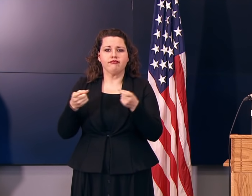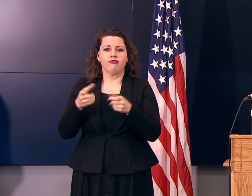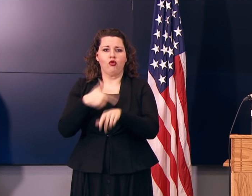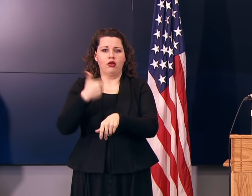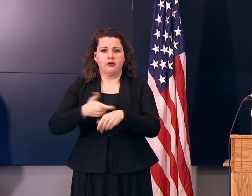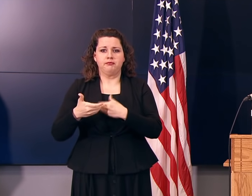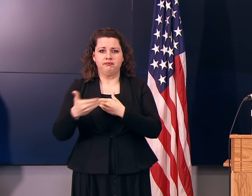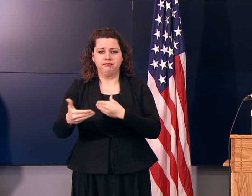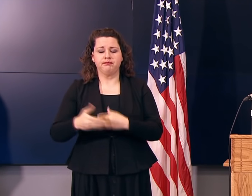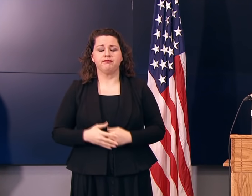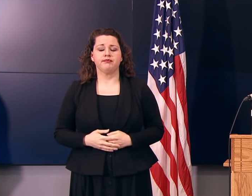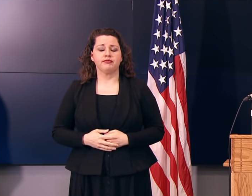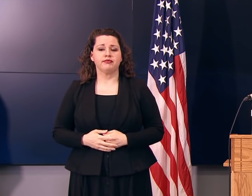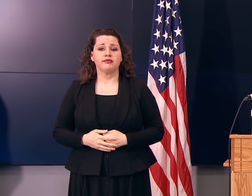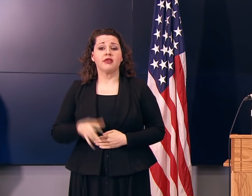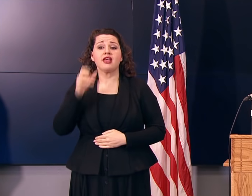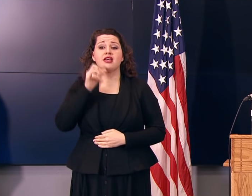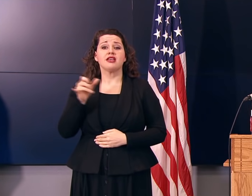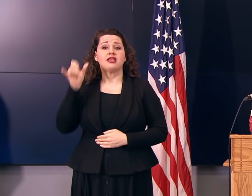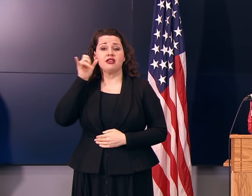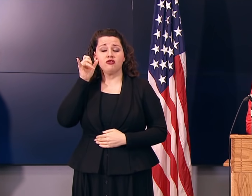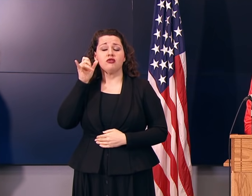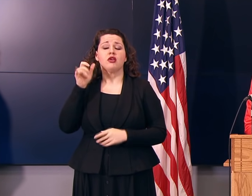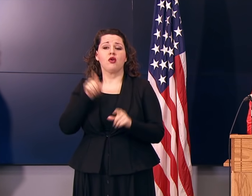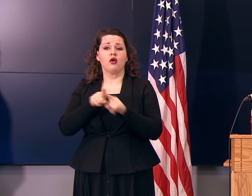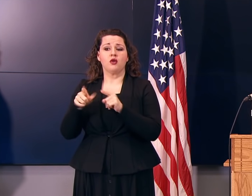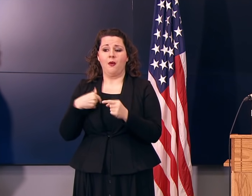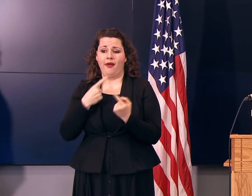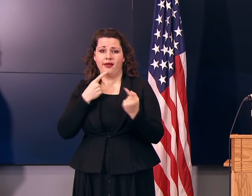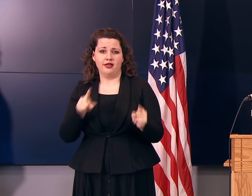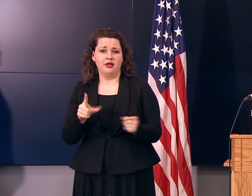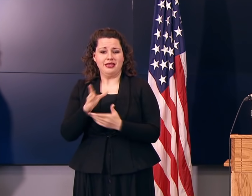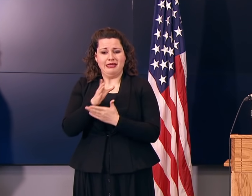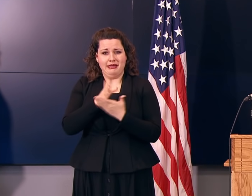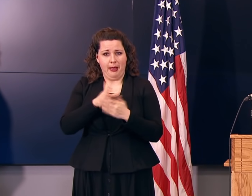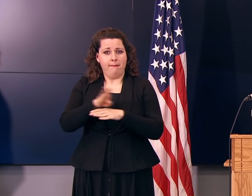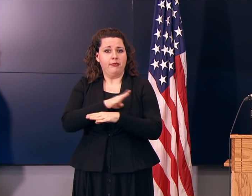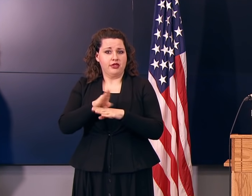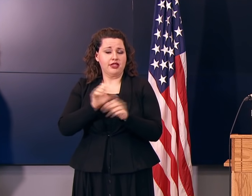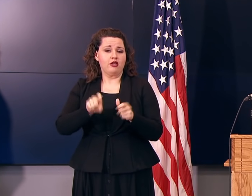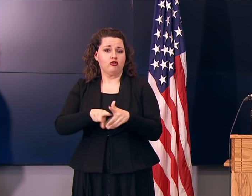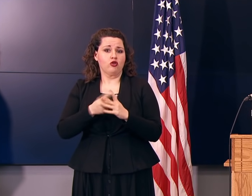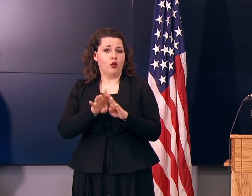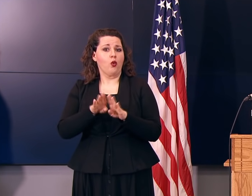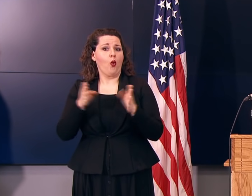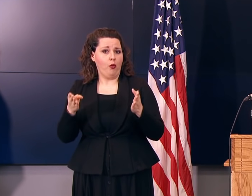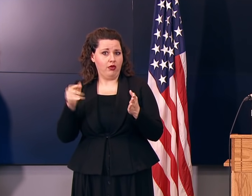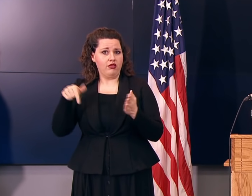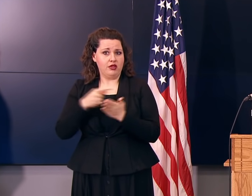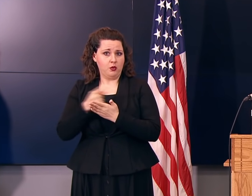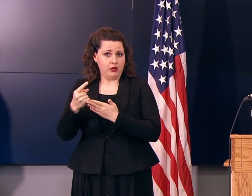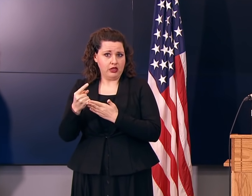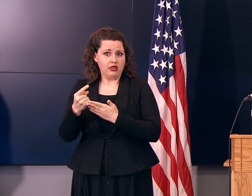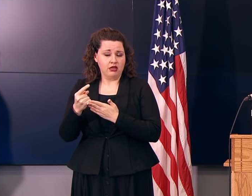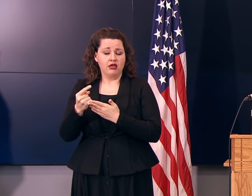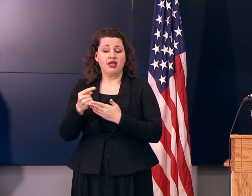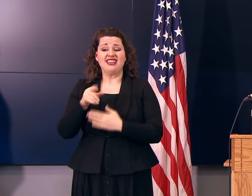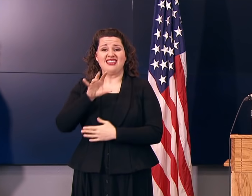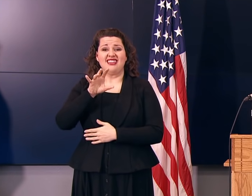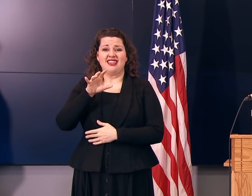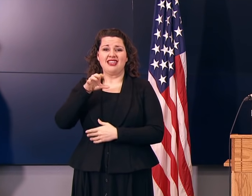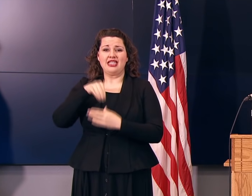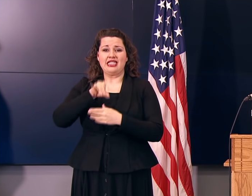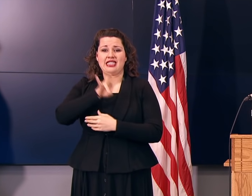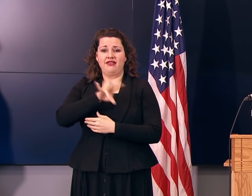term. Yesterday, I also announced that some businesses would begin to reopen later this week in 77 of